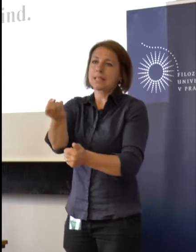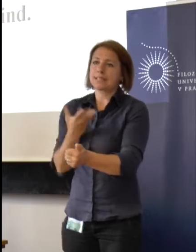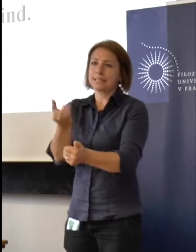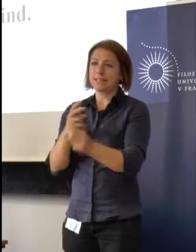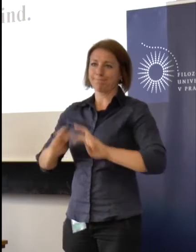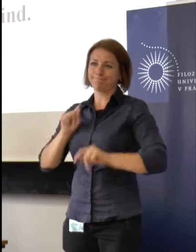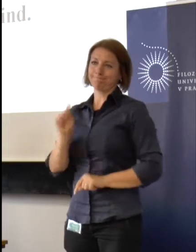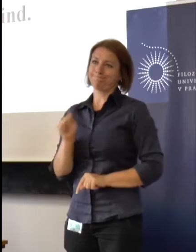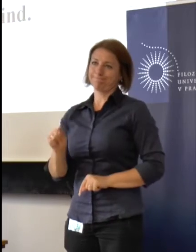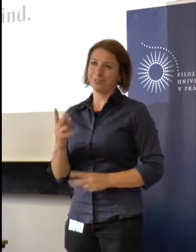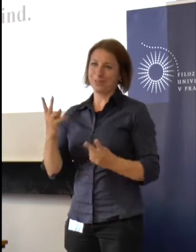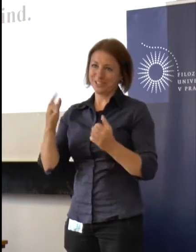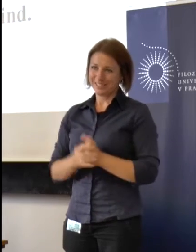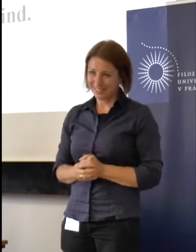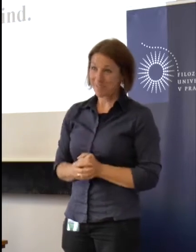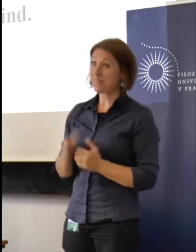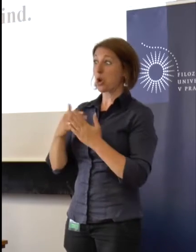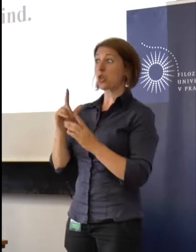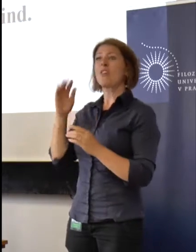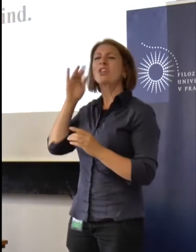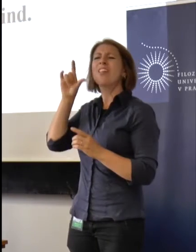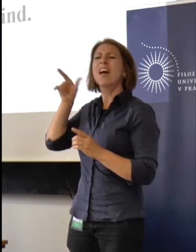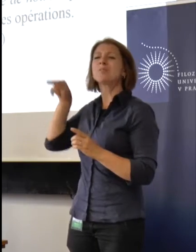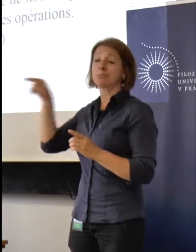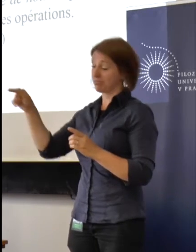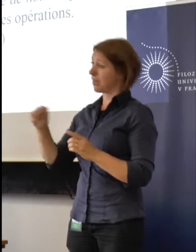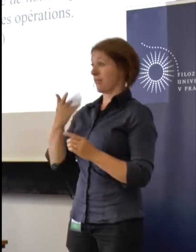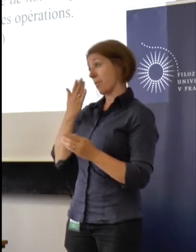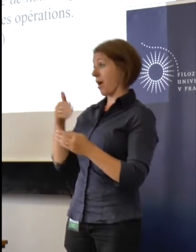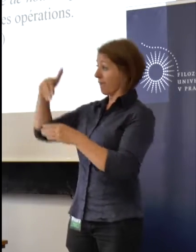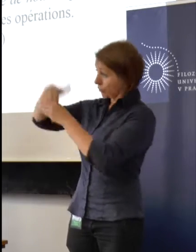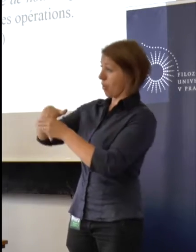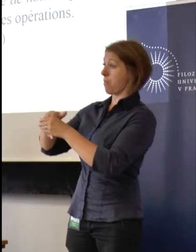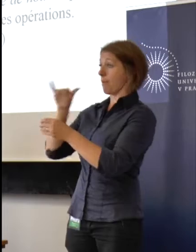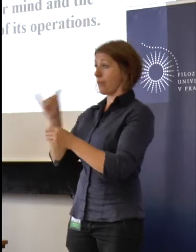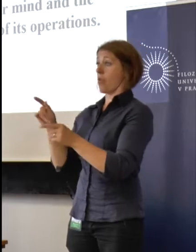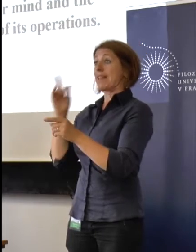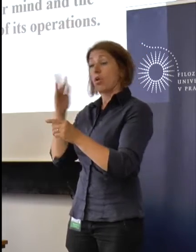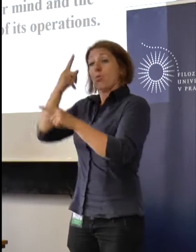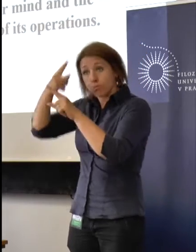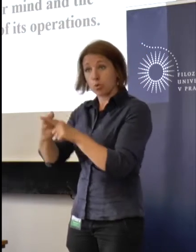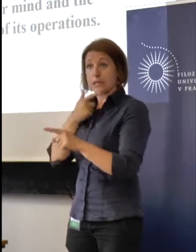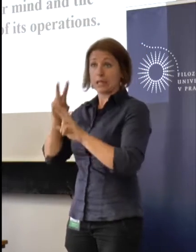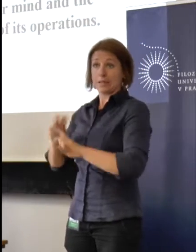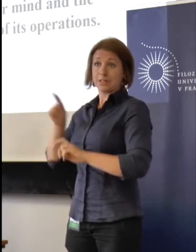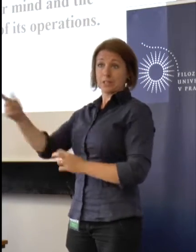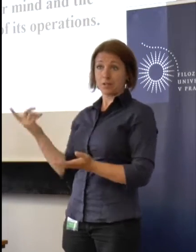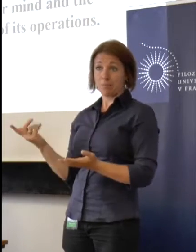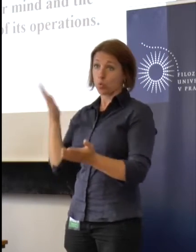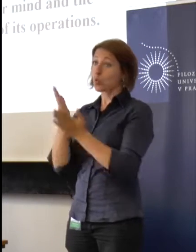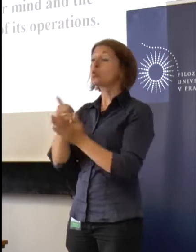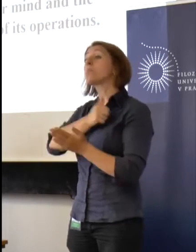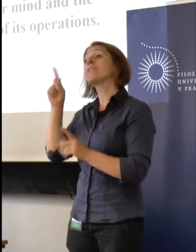as a science of the human mind. And Humboldt then, later, so these are the French and the English translation of this,